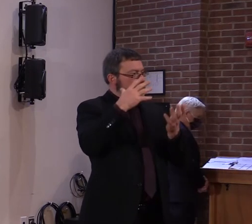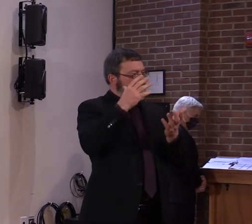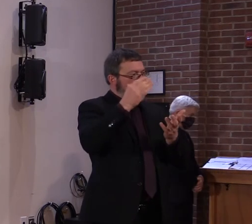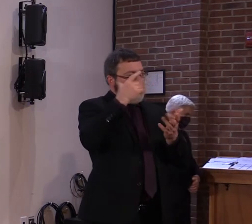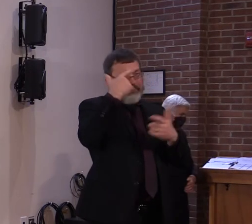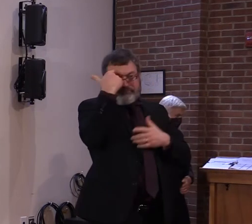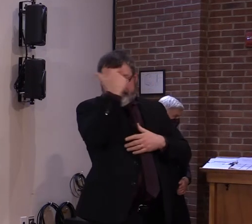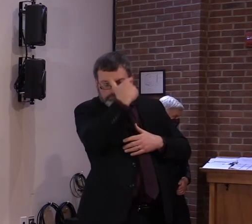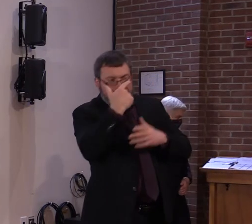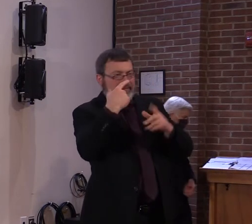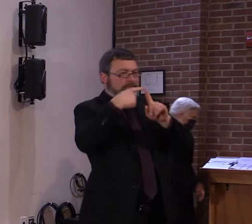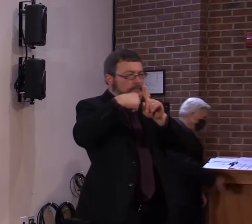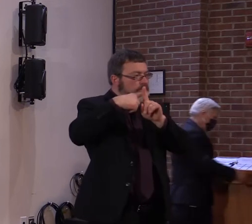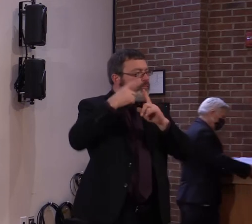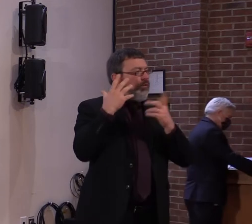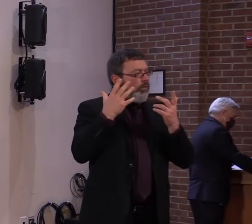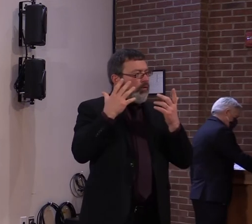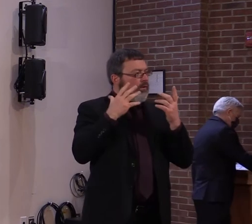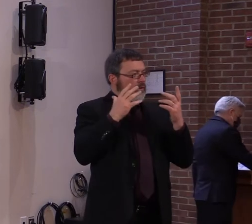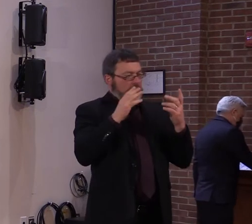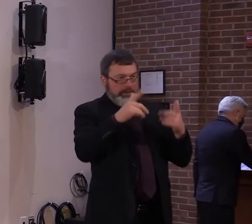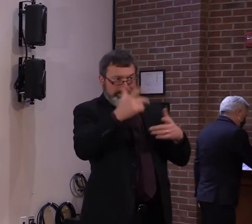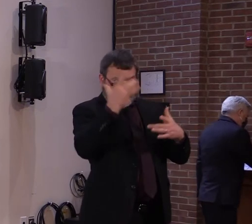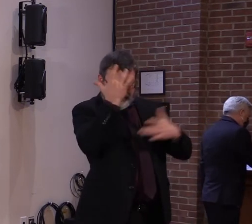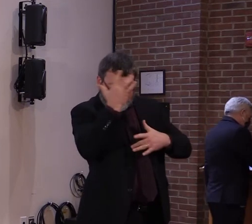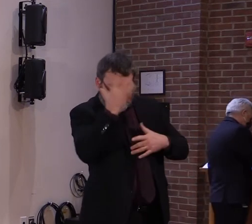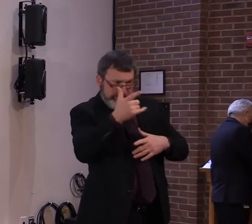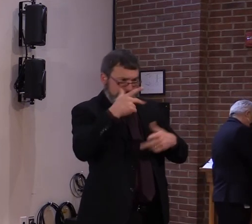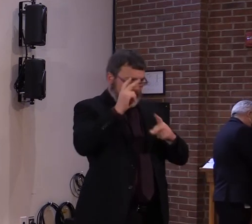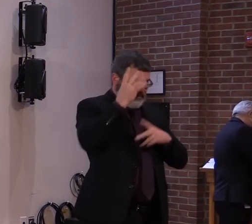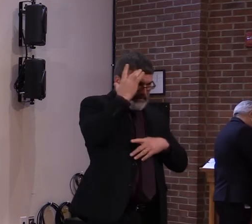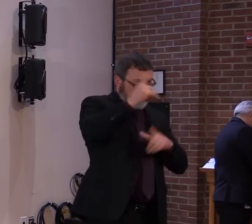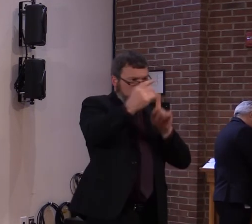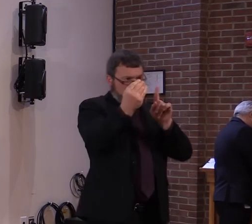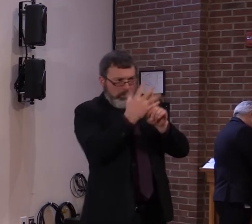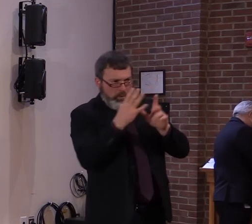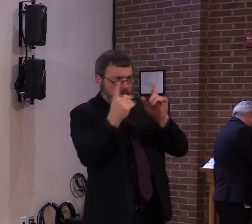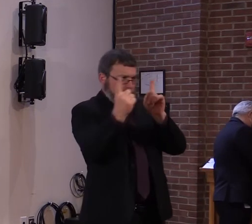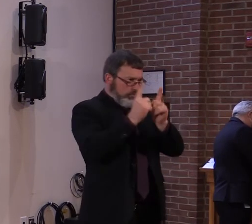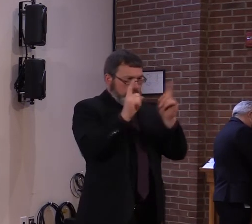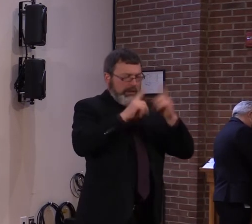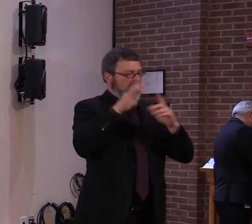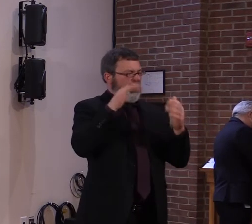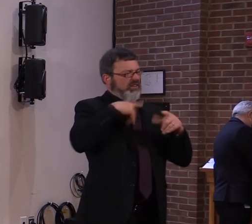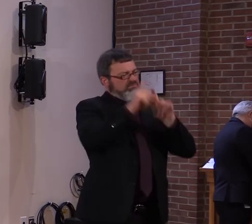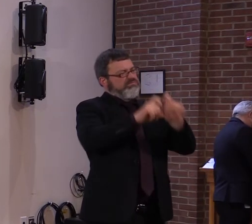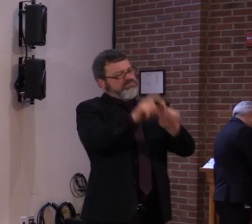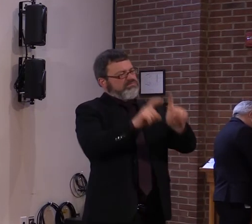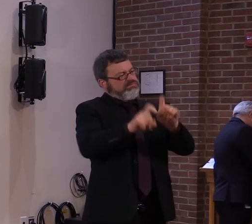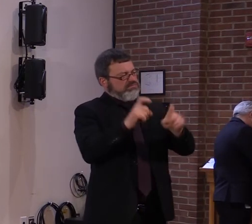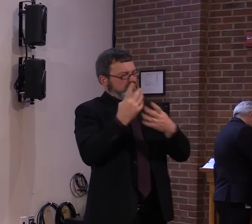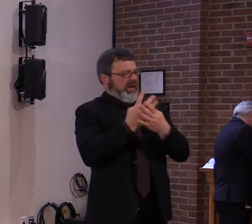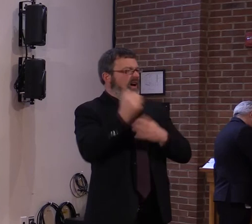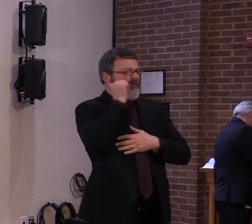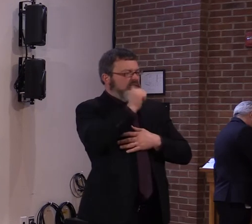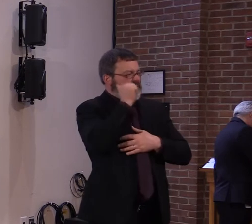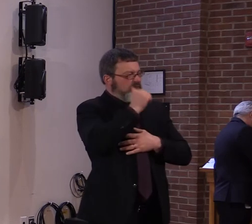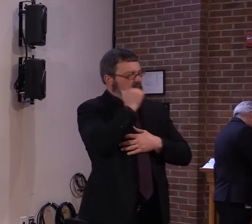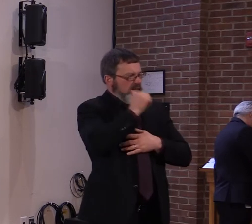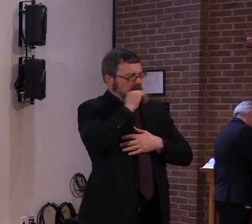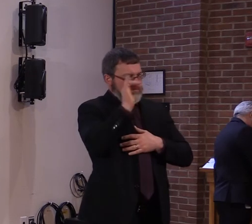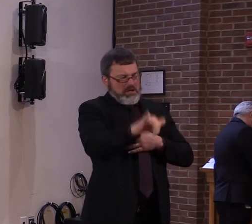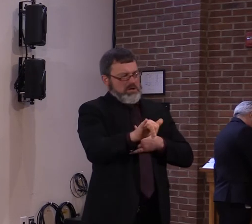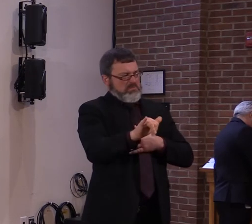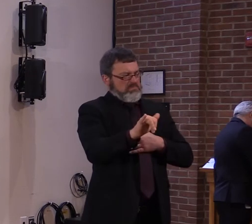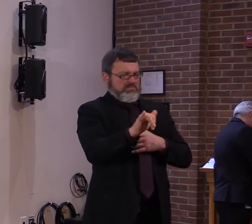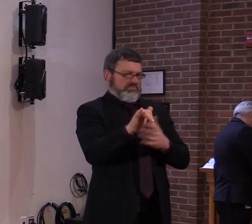they don't have symptoms or they haven't traveled. And that daily health check does not include anything about multi-household gatherings.